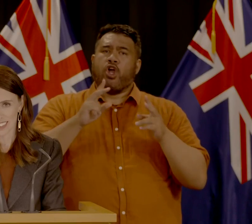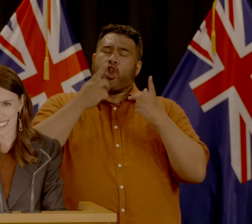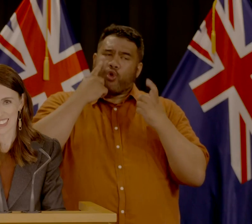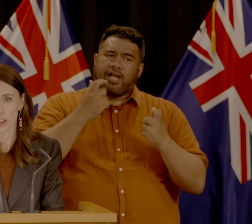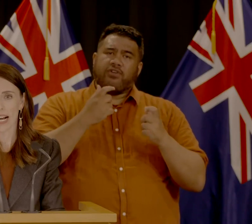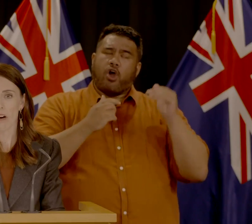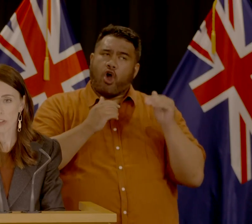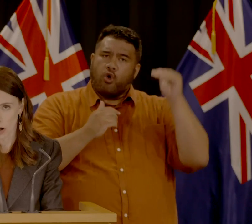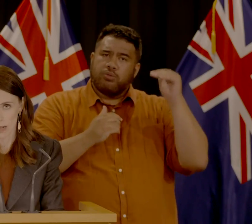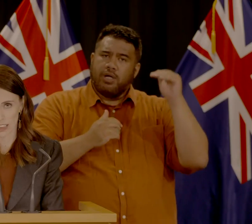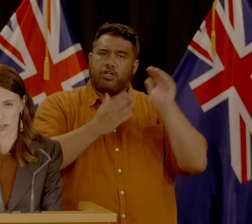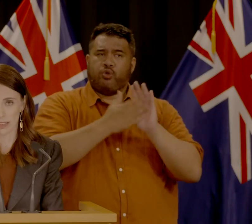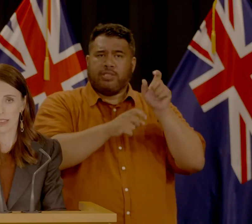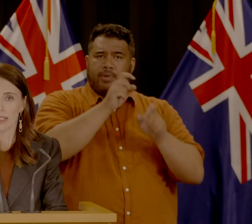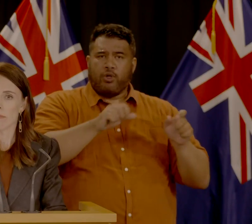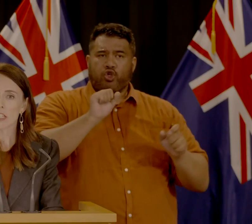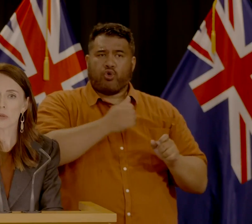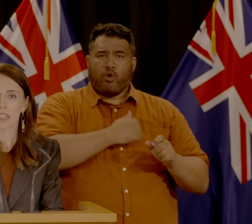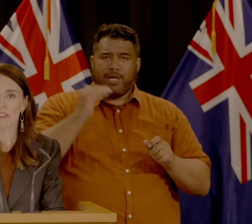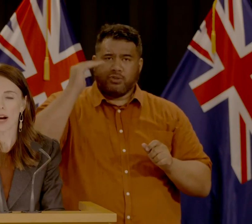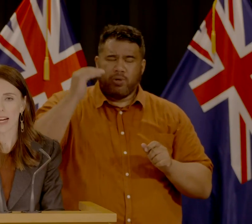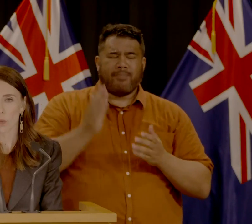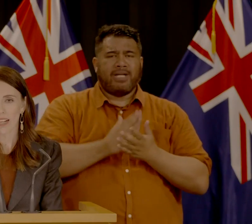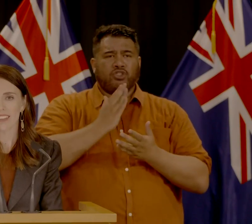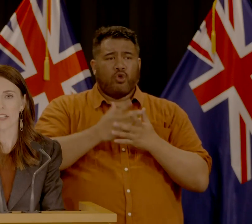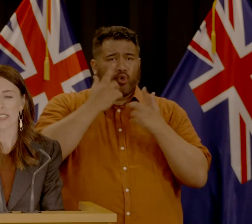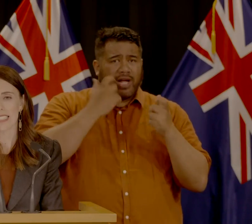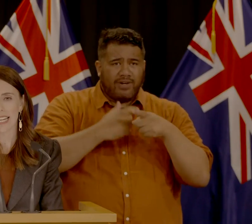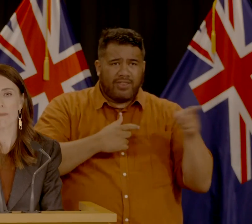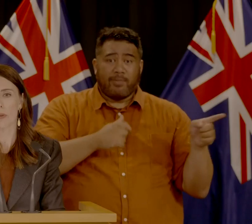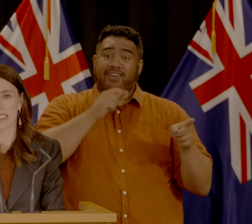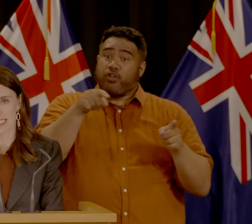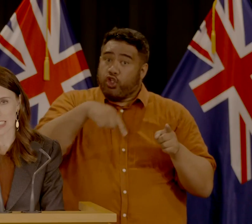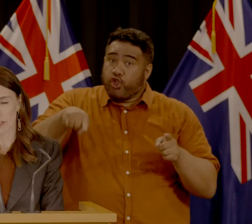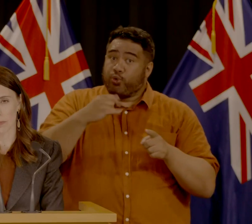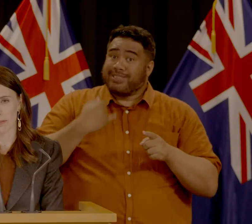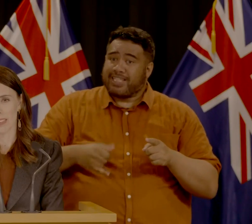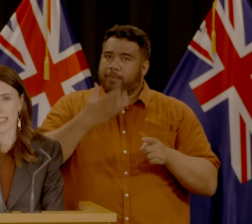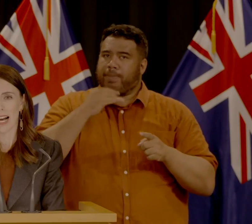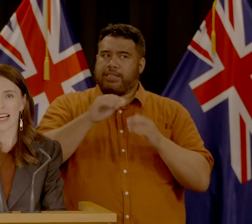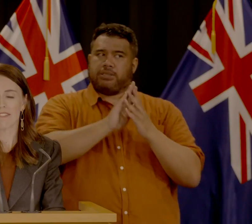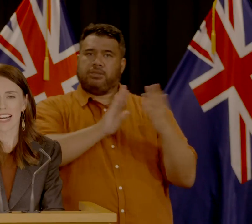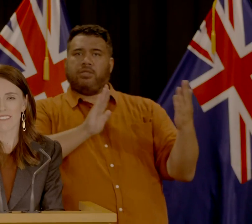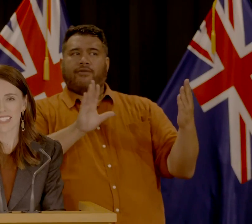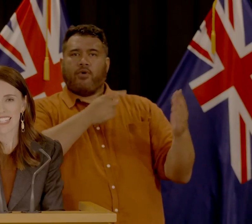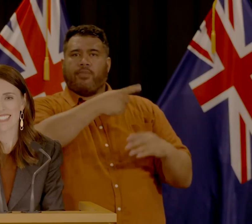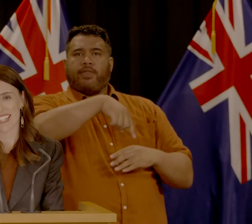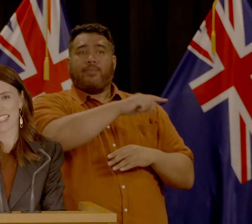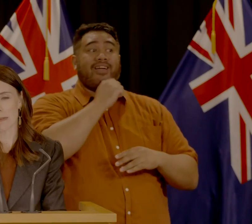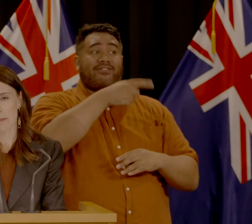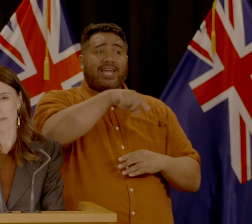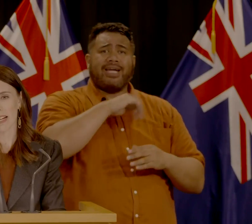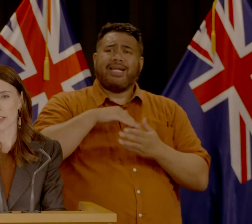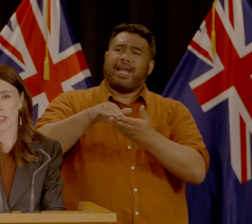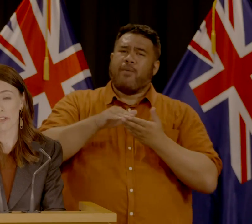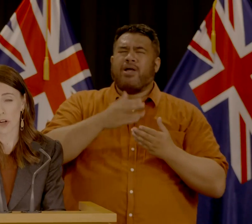New Zealanders, look out for kaumātua. Make sure that if you are unwell, that you keep your distance from them. If they have needs that